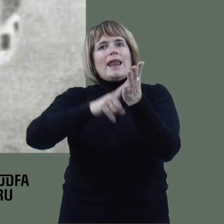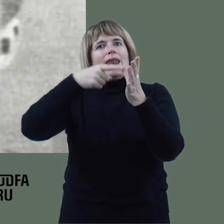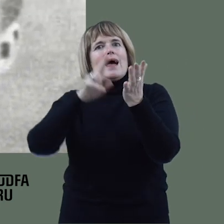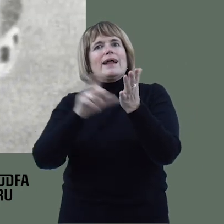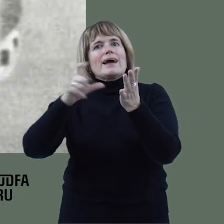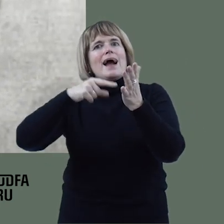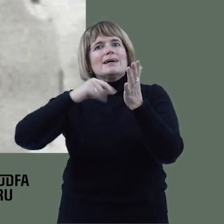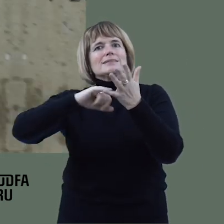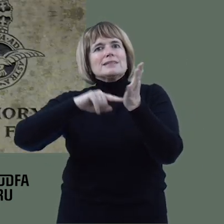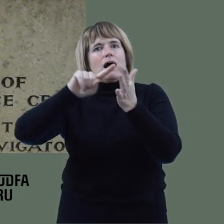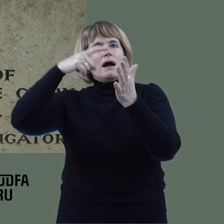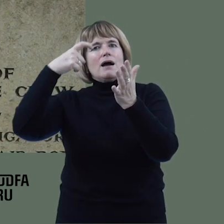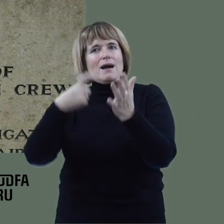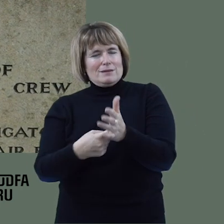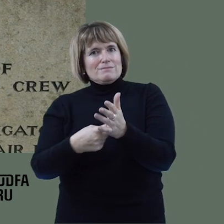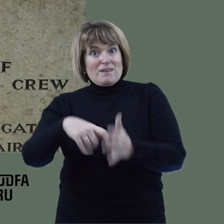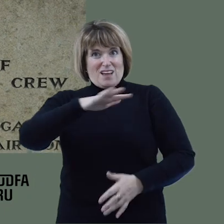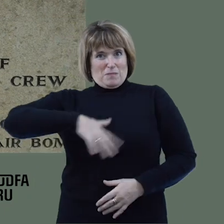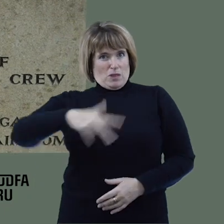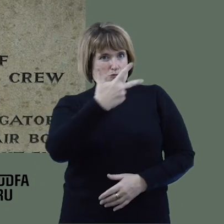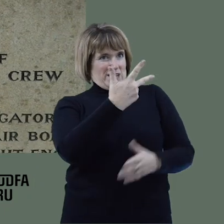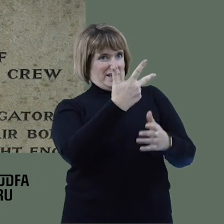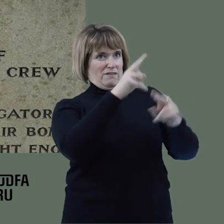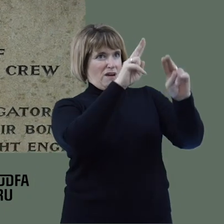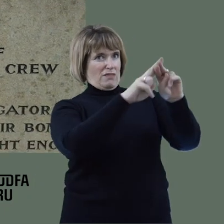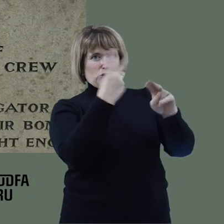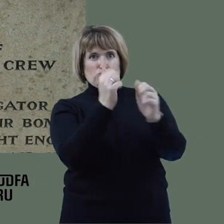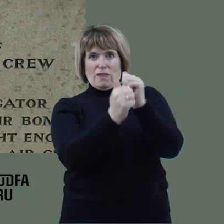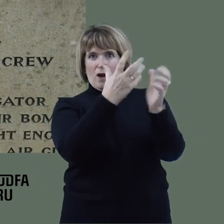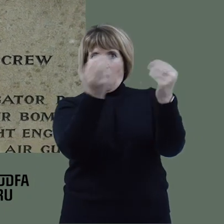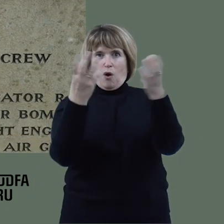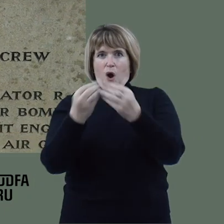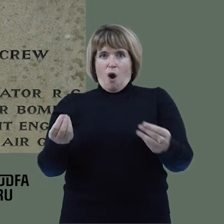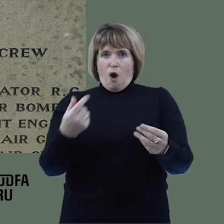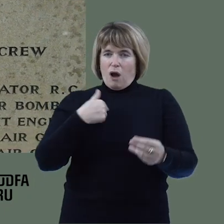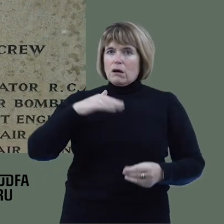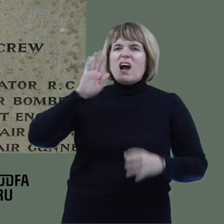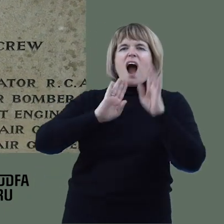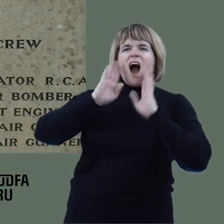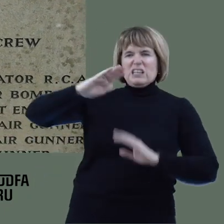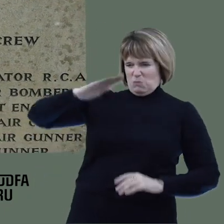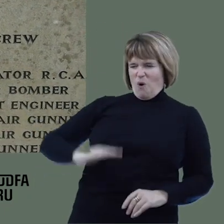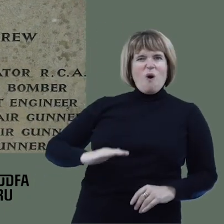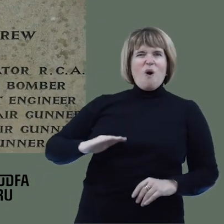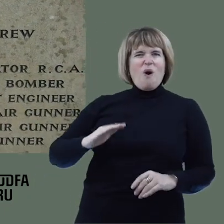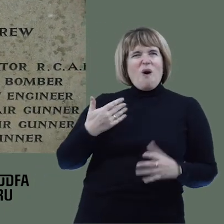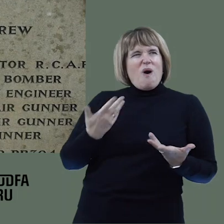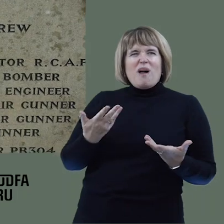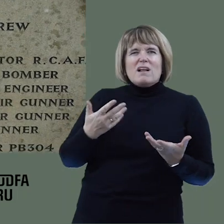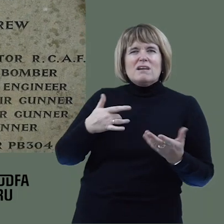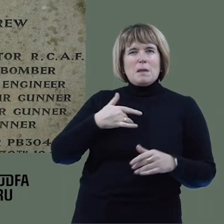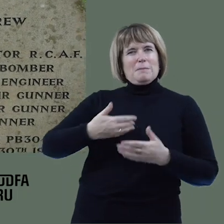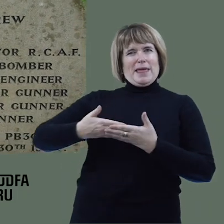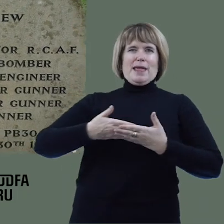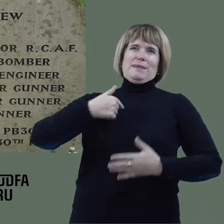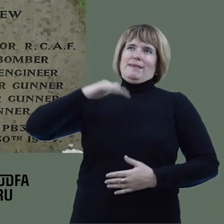planes. So I've lost 3 of my family. My mother lost. I was small, so it didn't affect me as much, as the